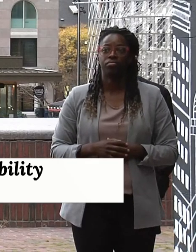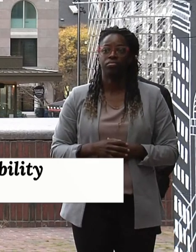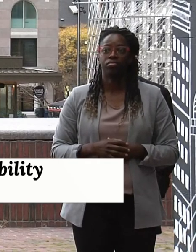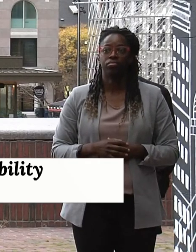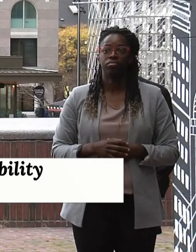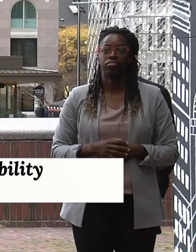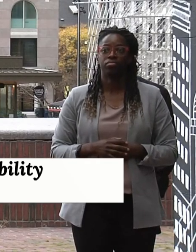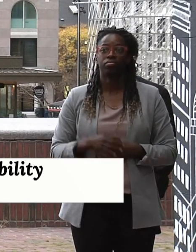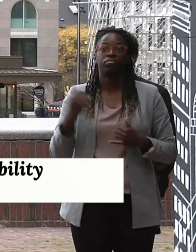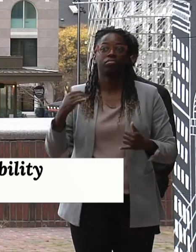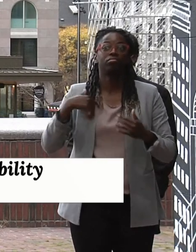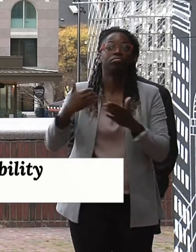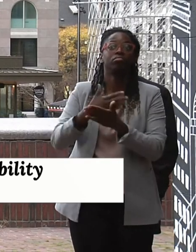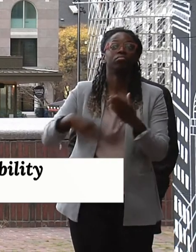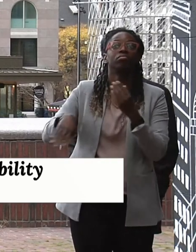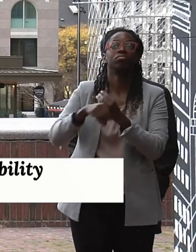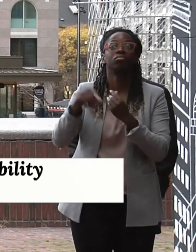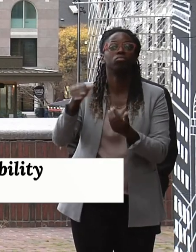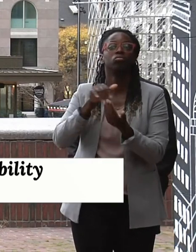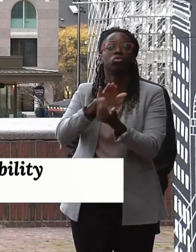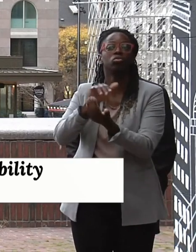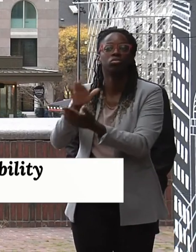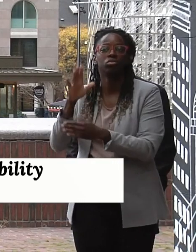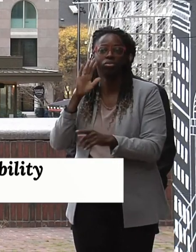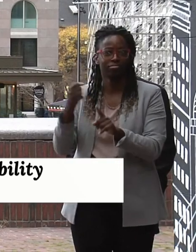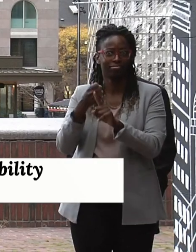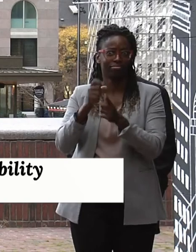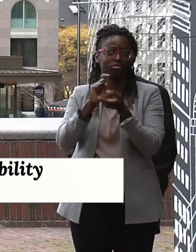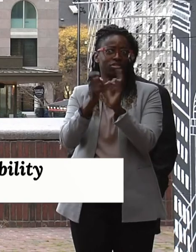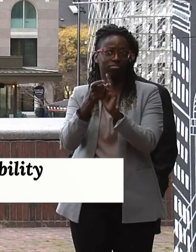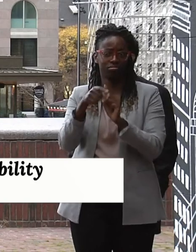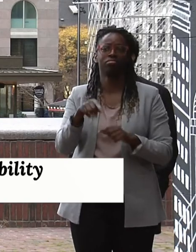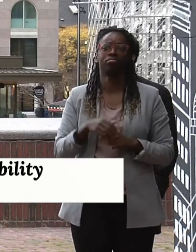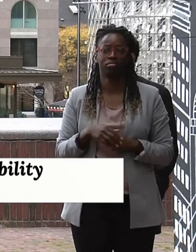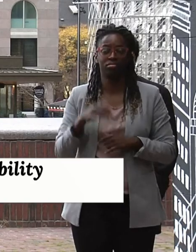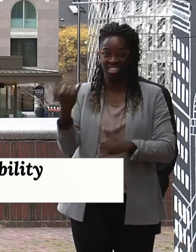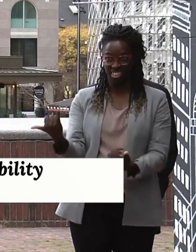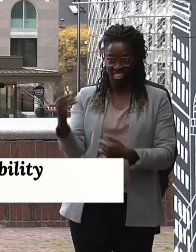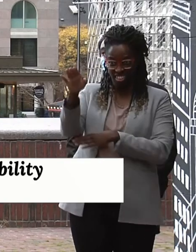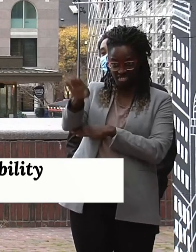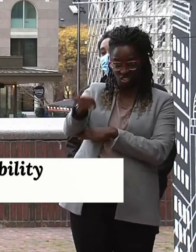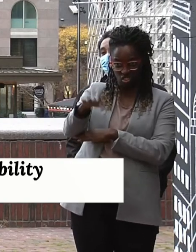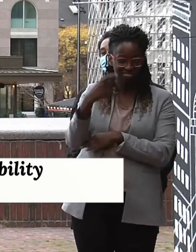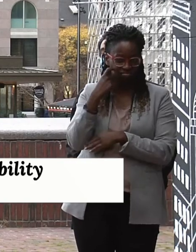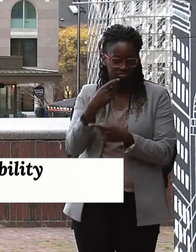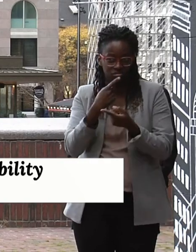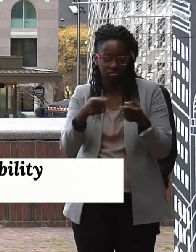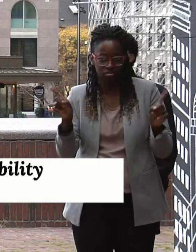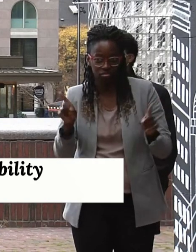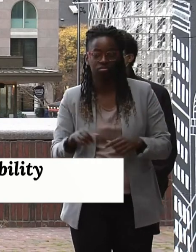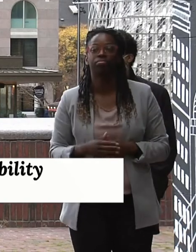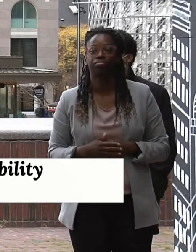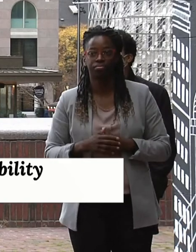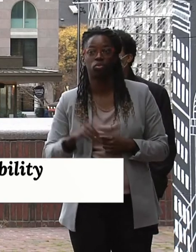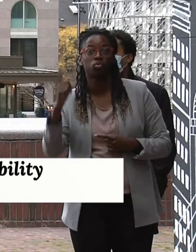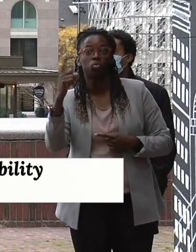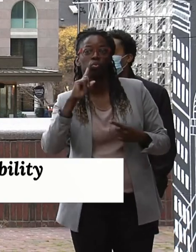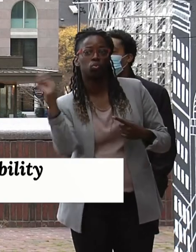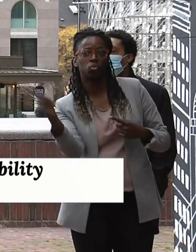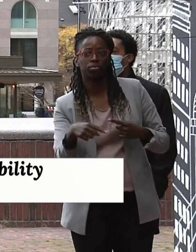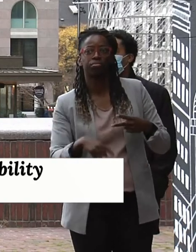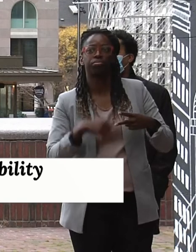This afternoon, I signed 2 executive orders. The first one creates a civilian review board. It's made up of 9 community members nominated by